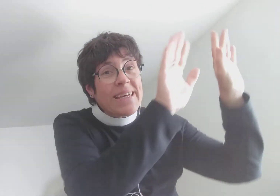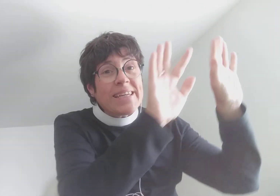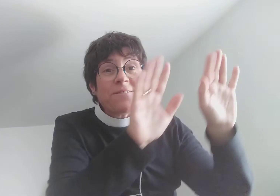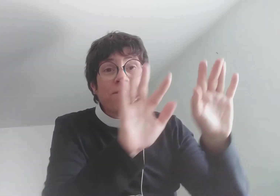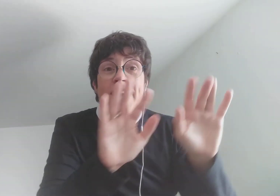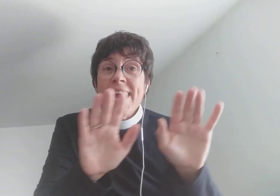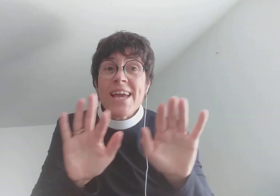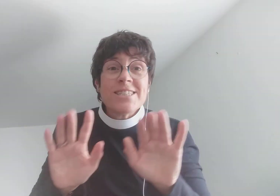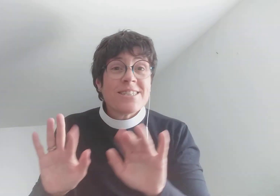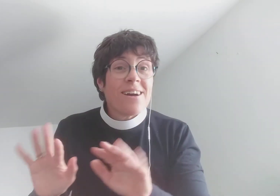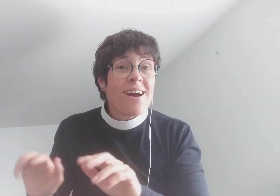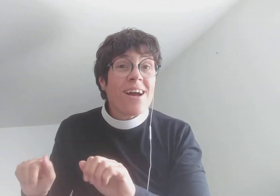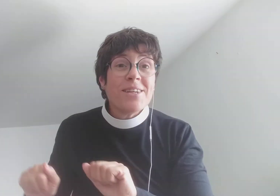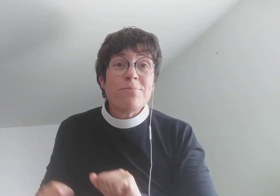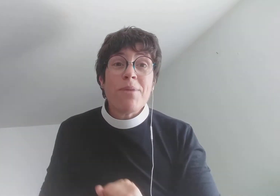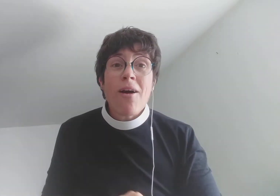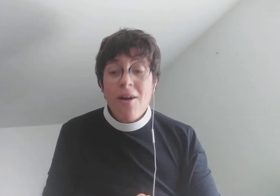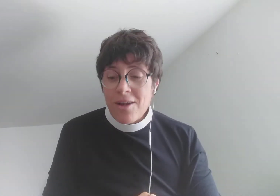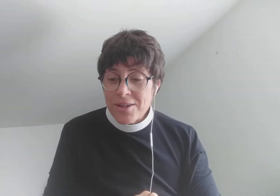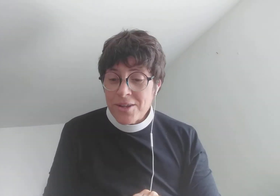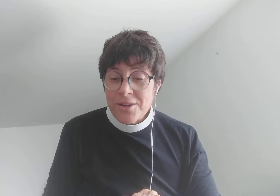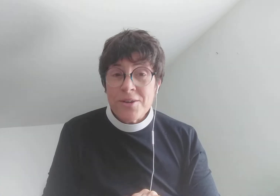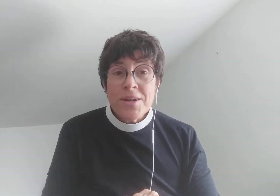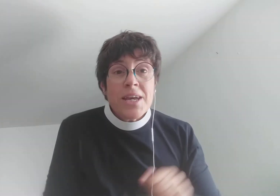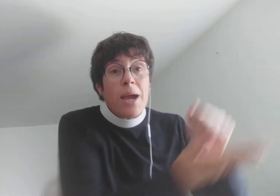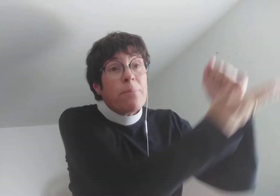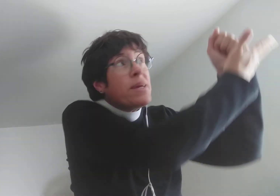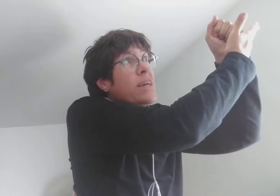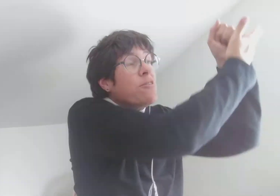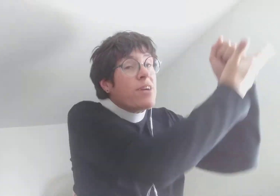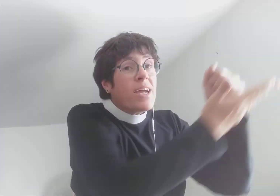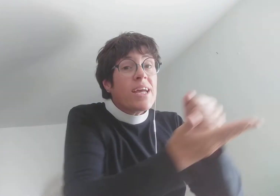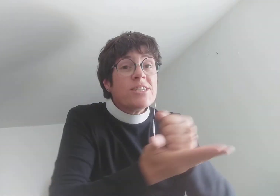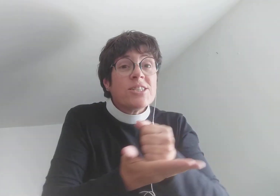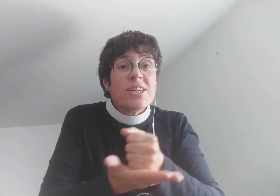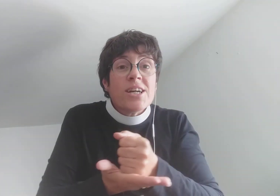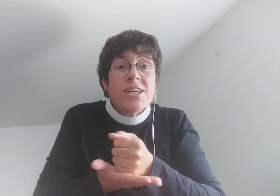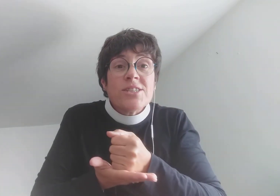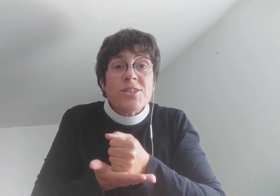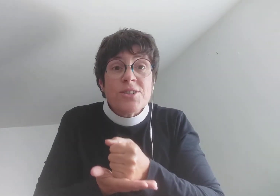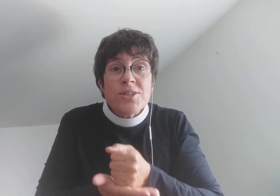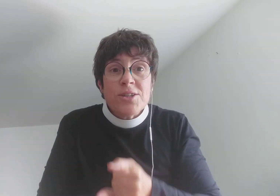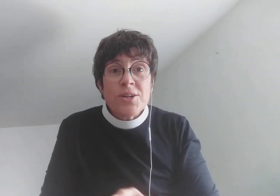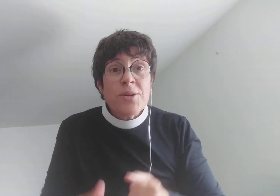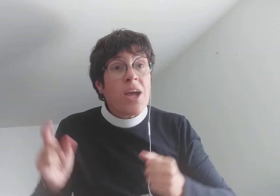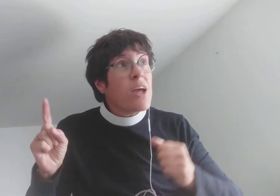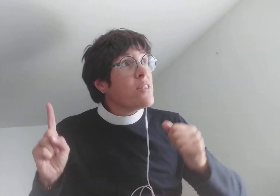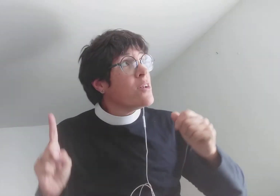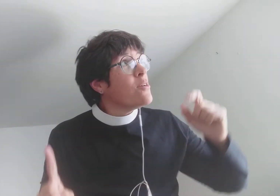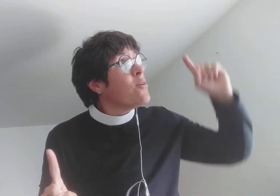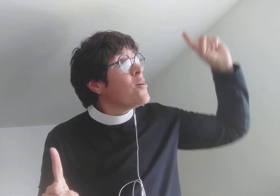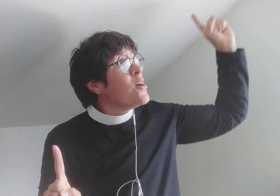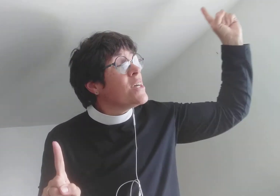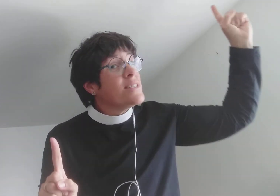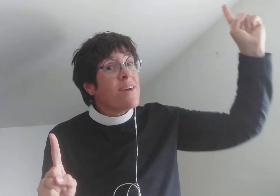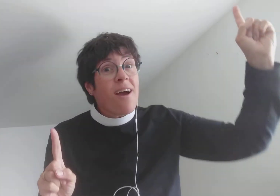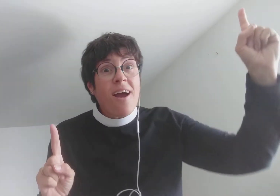his face shine upon you and be gracious to you. The Lord